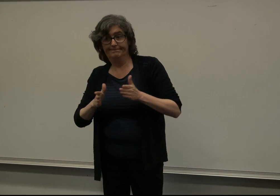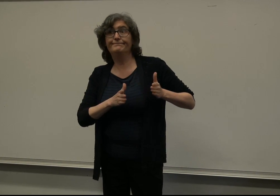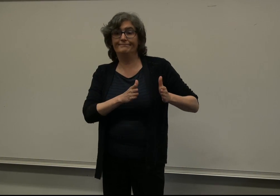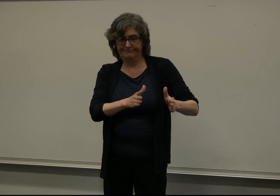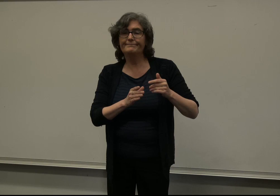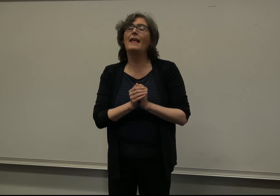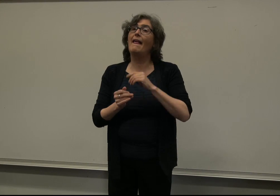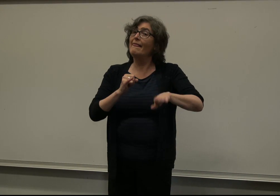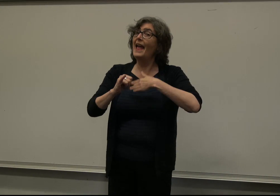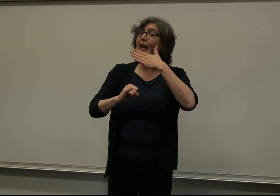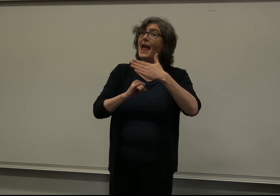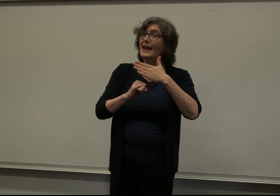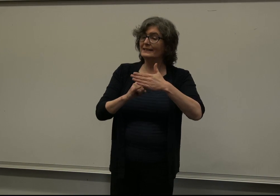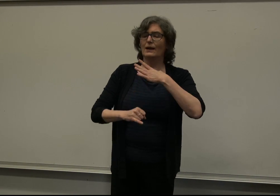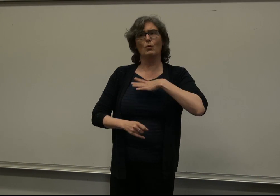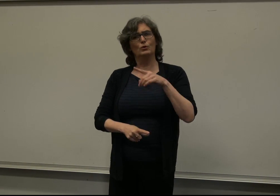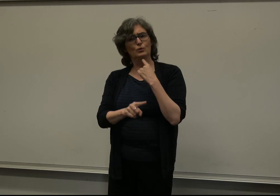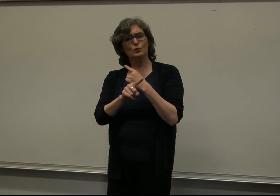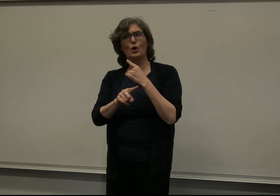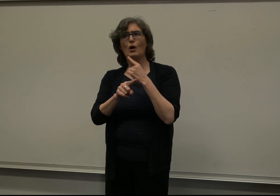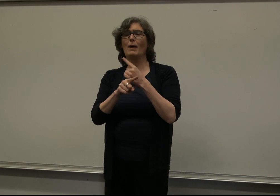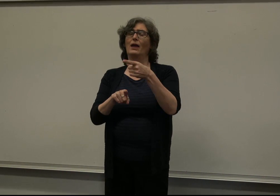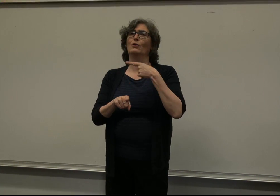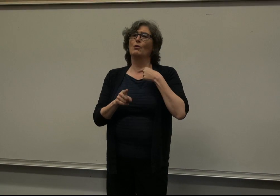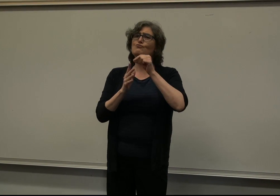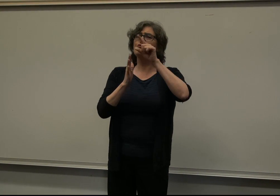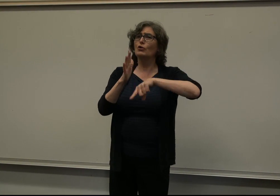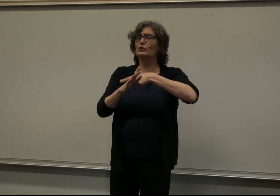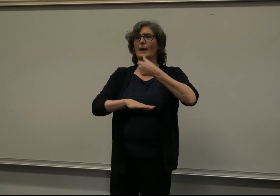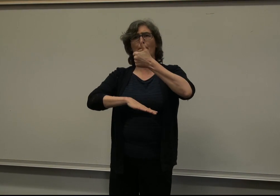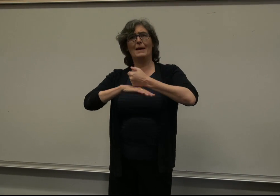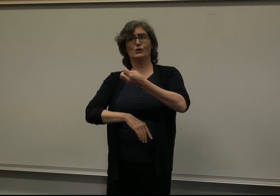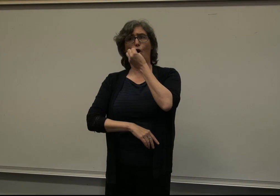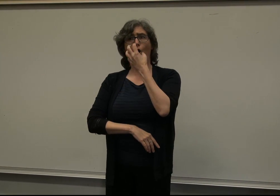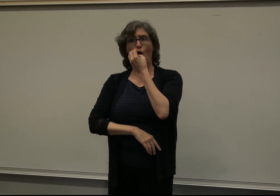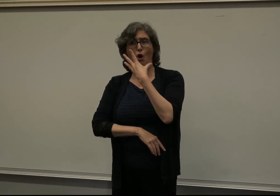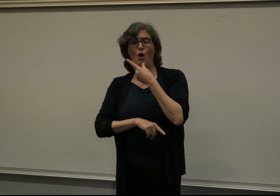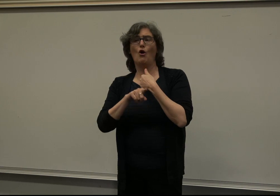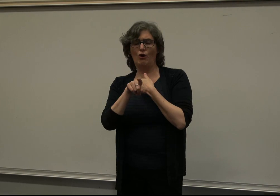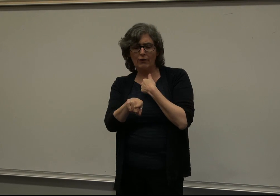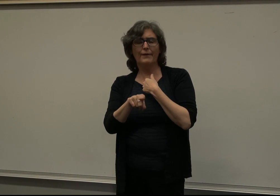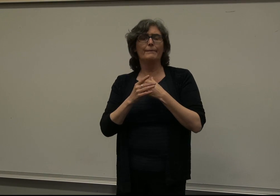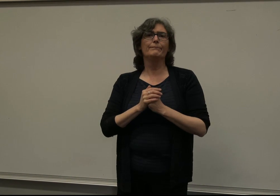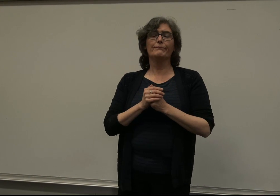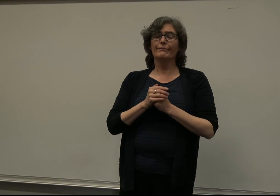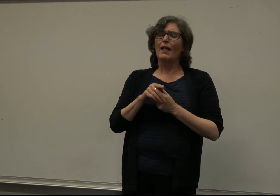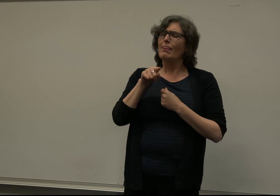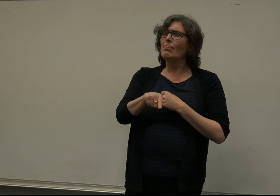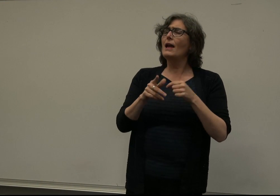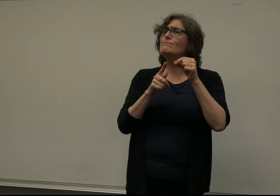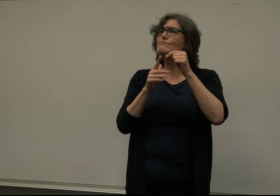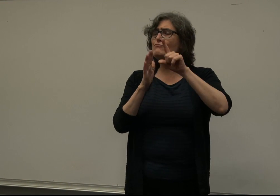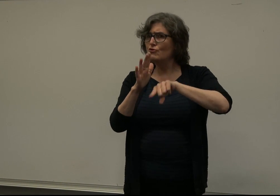going on in Hong Kong at the moment, and that gives us ideas